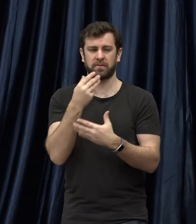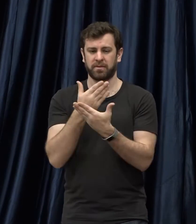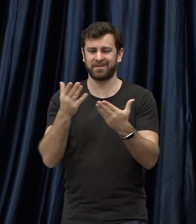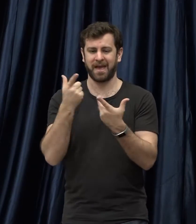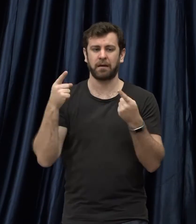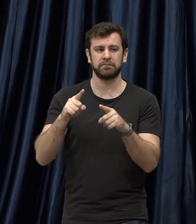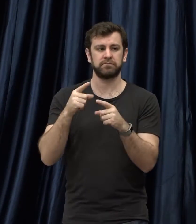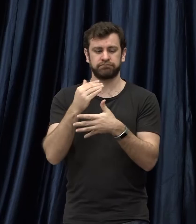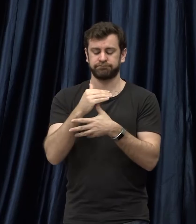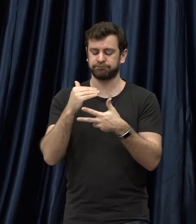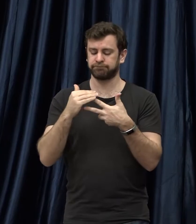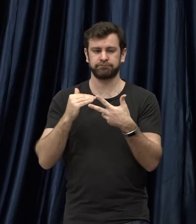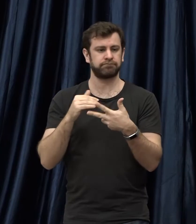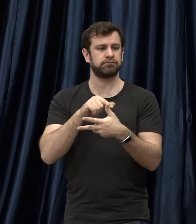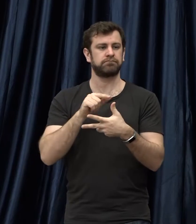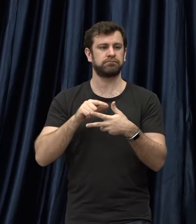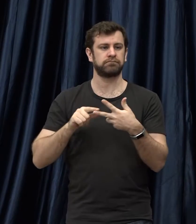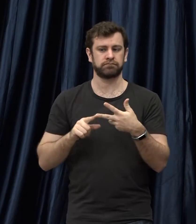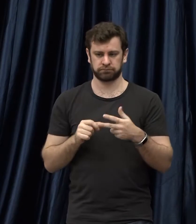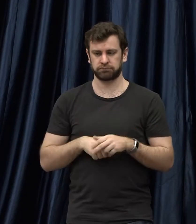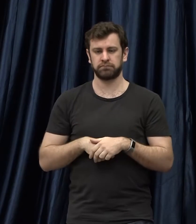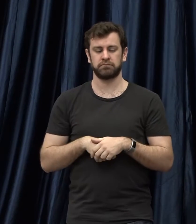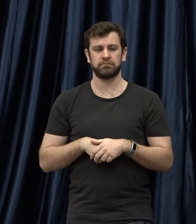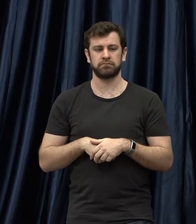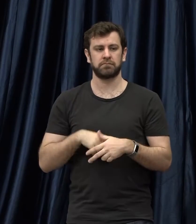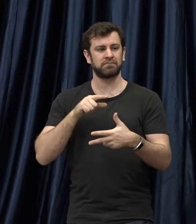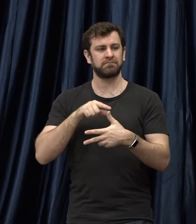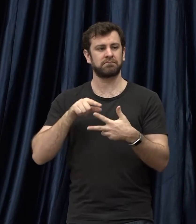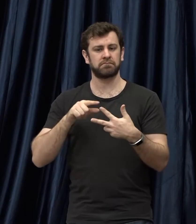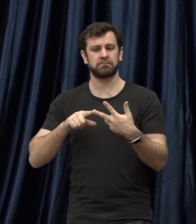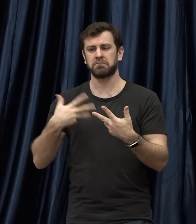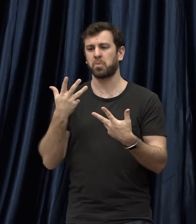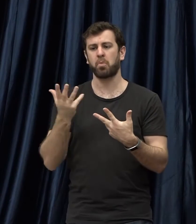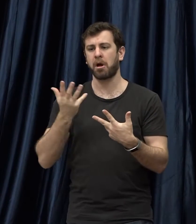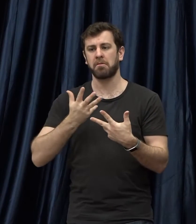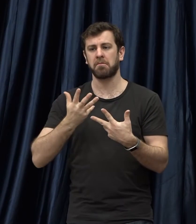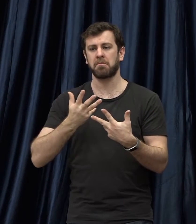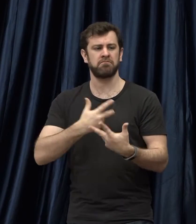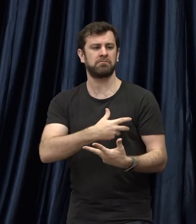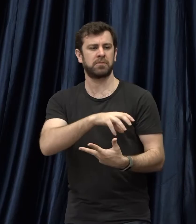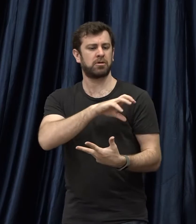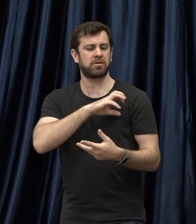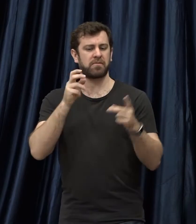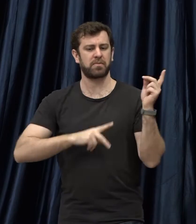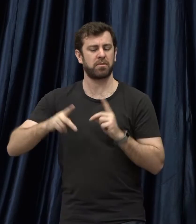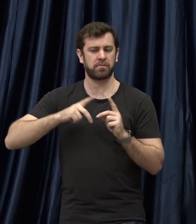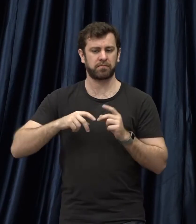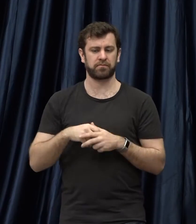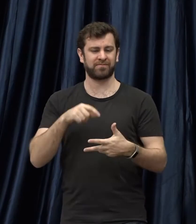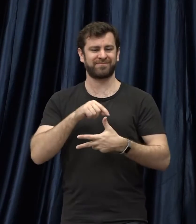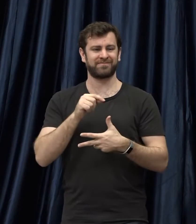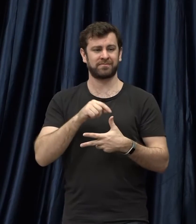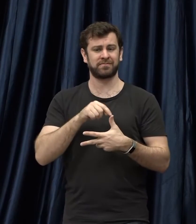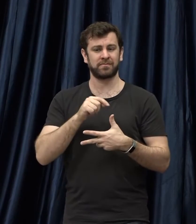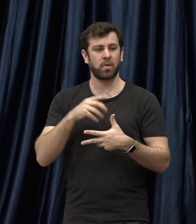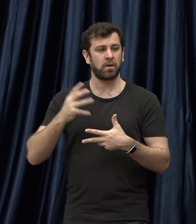verse. And these are concerning 3 characteristics. The first, when Allah